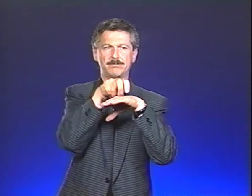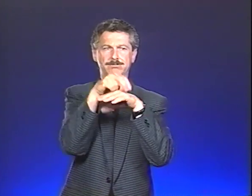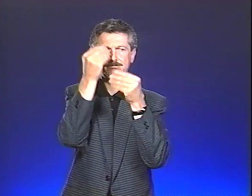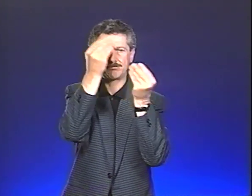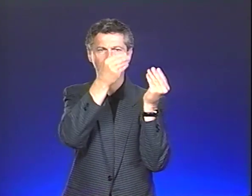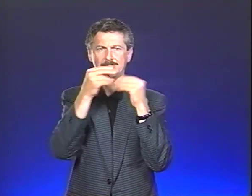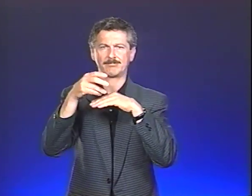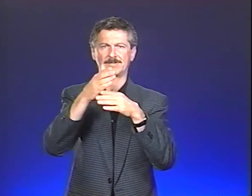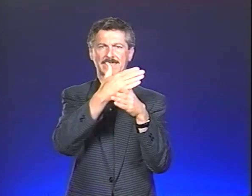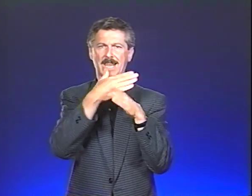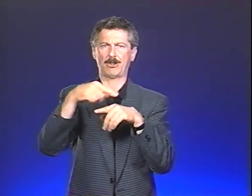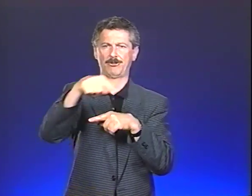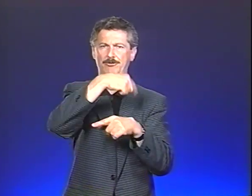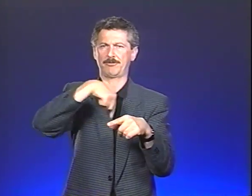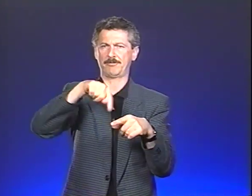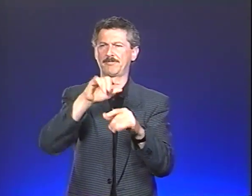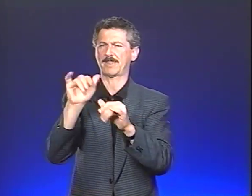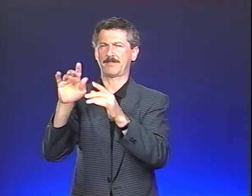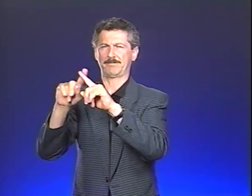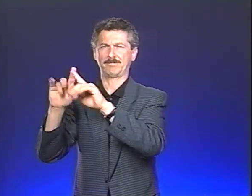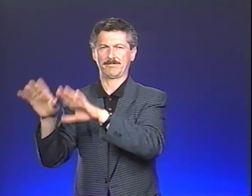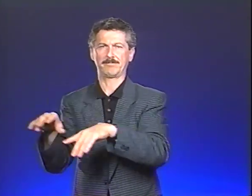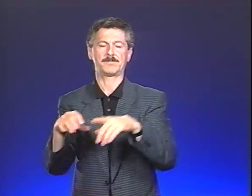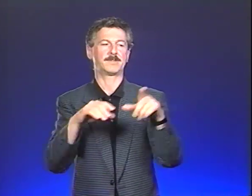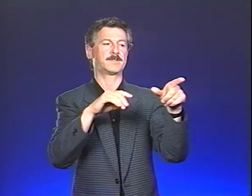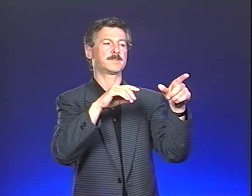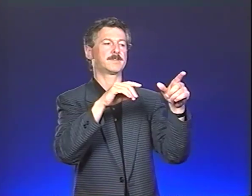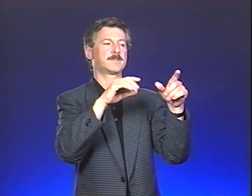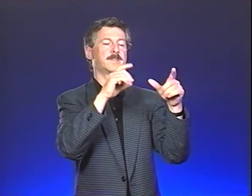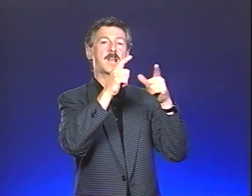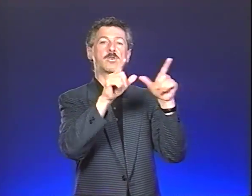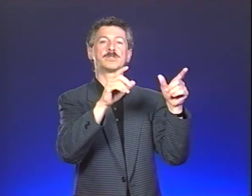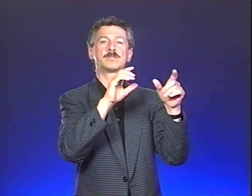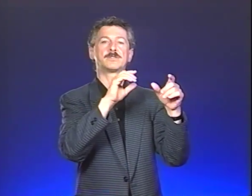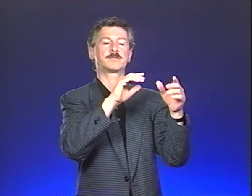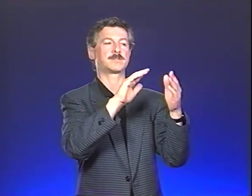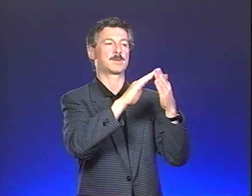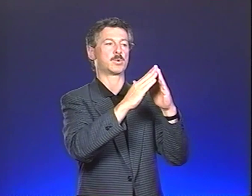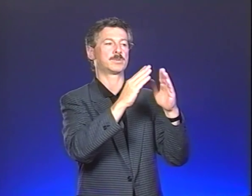The information of the honeybees dance conveys information only to members of the hive.